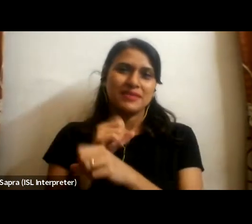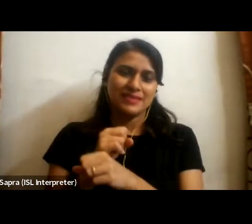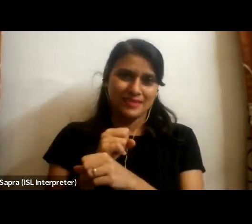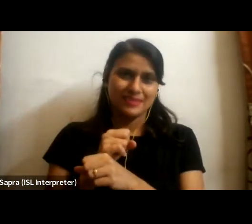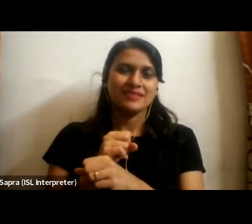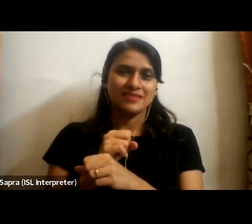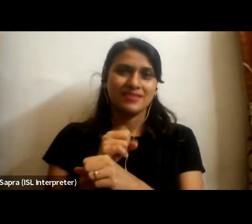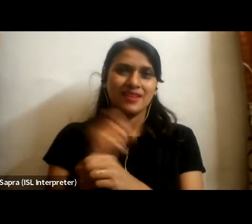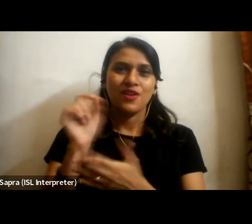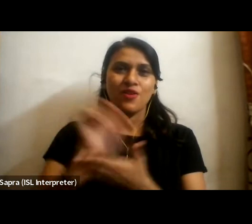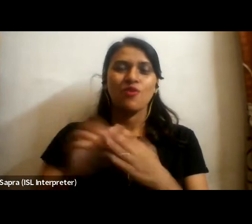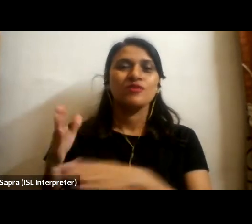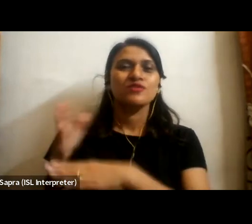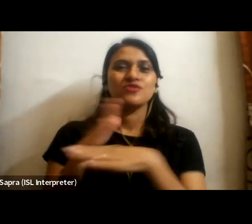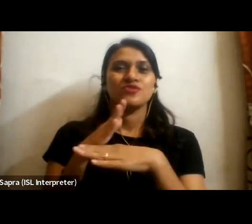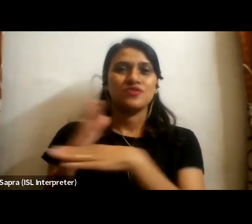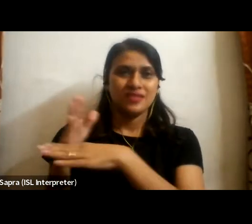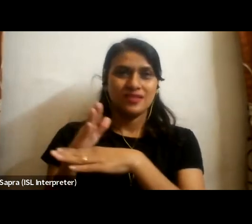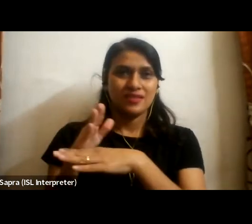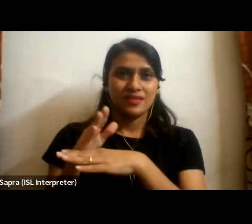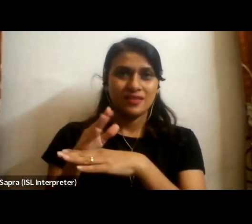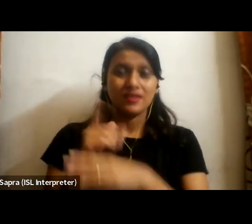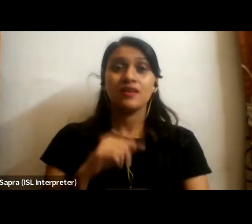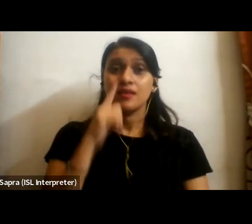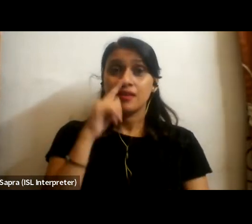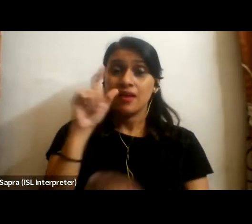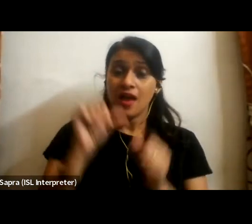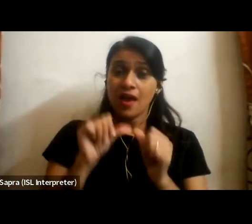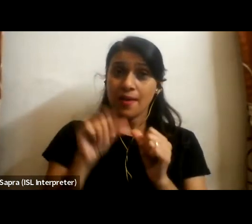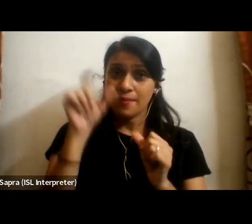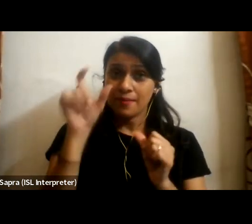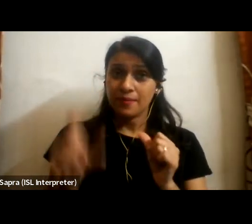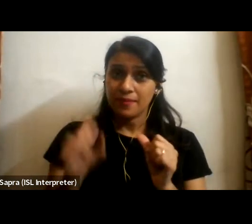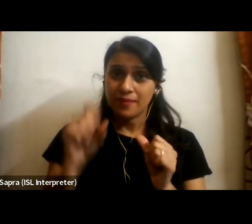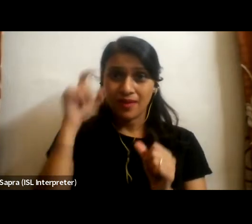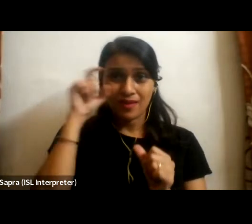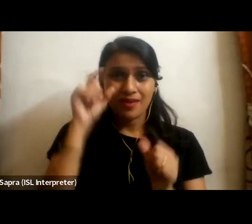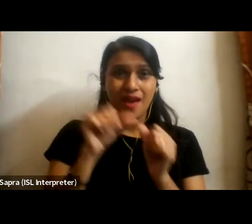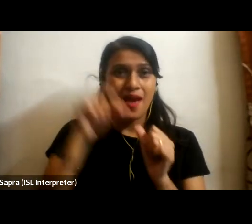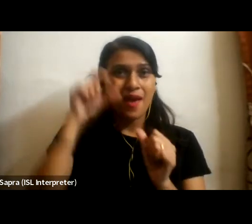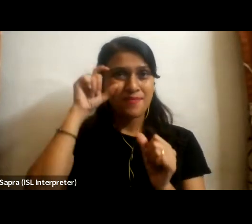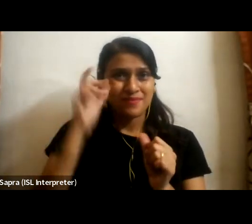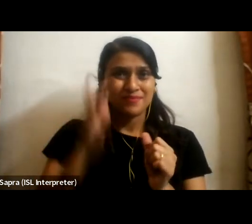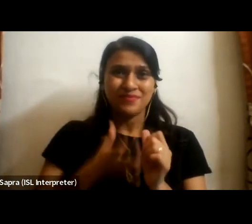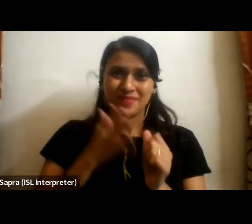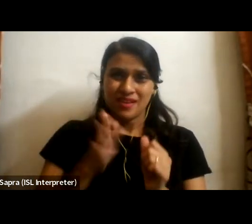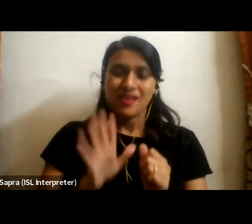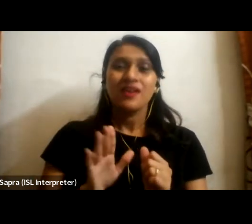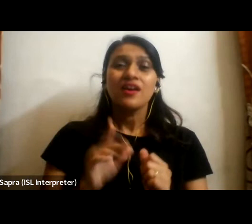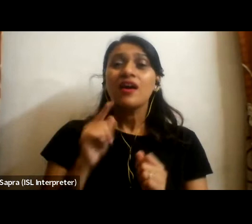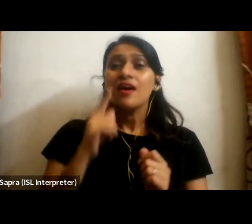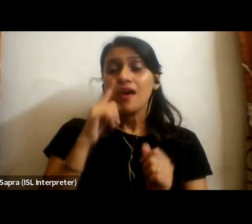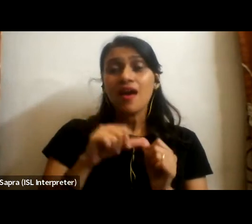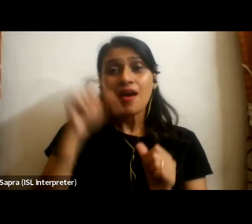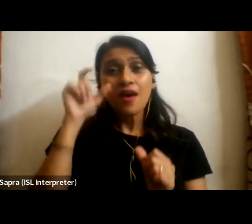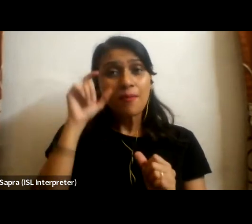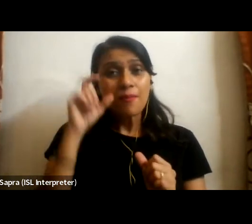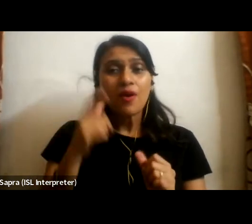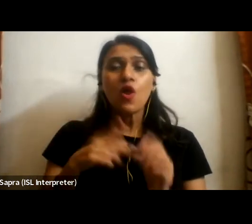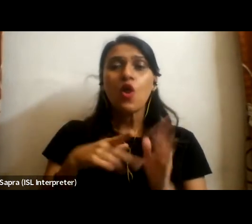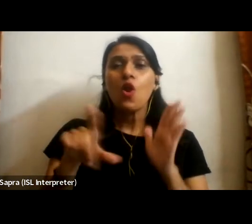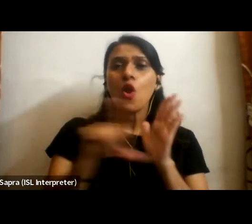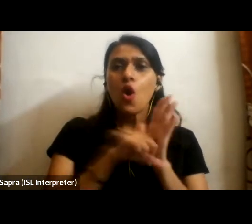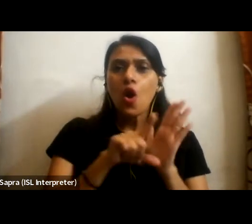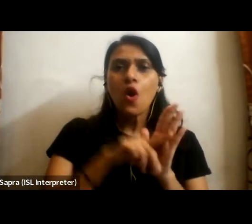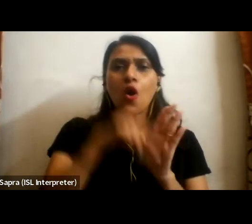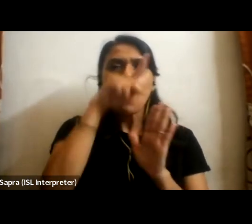is no stranger to the community that we are all a part of, the legal research and law and policy community. But